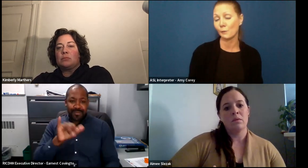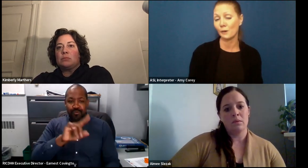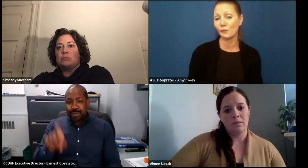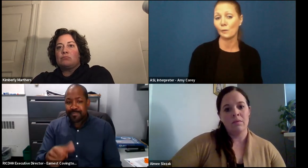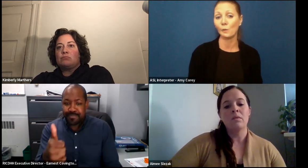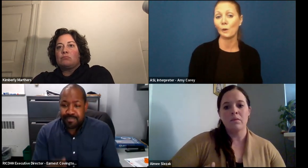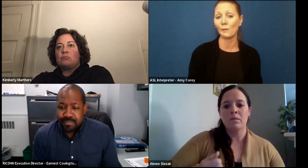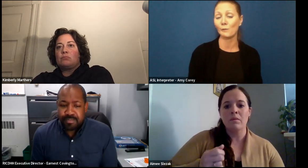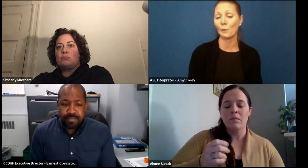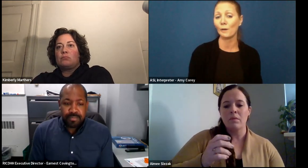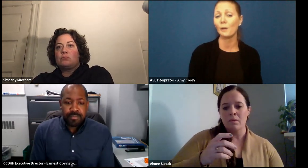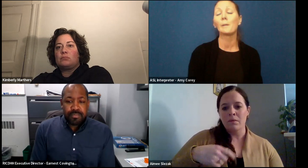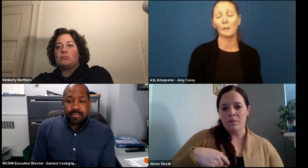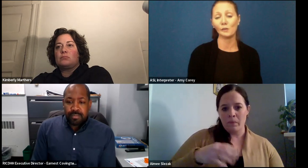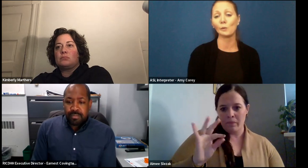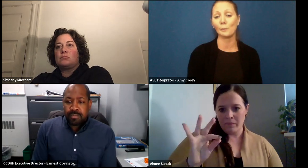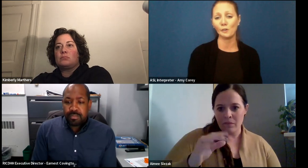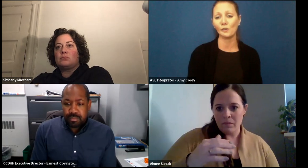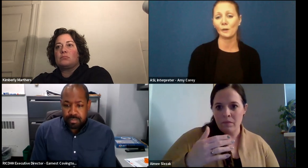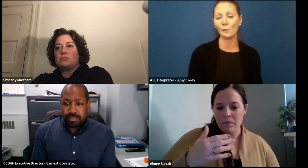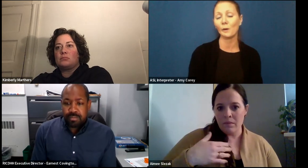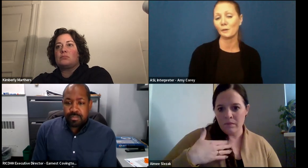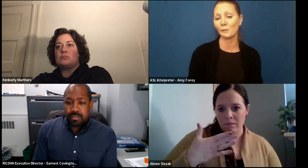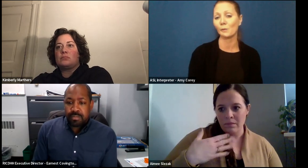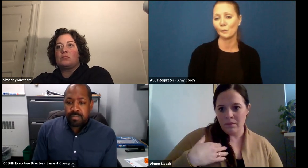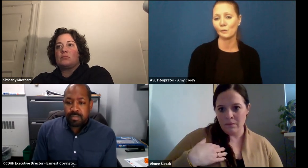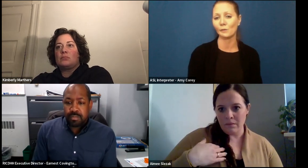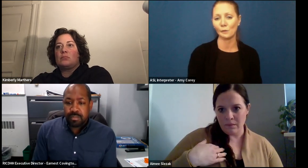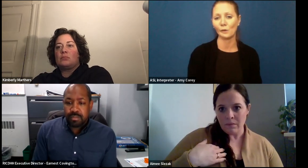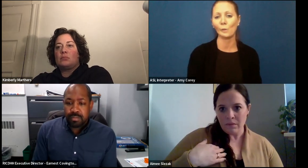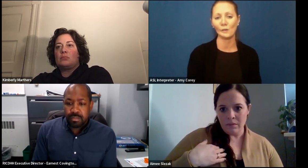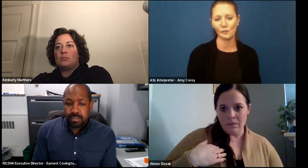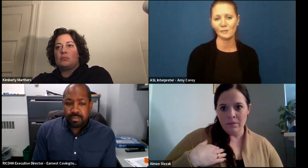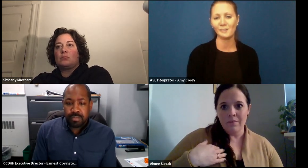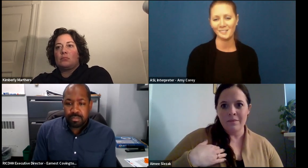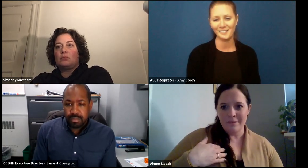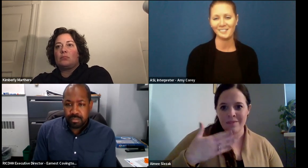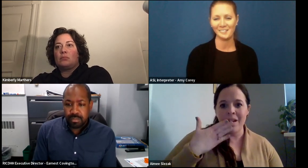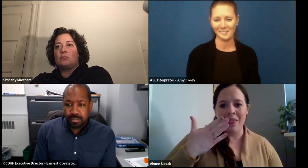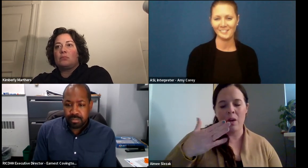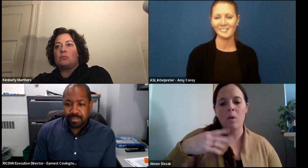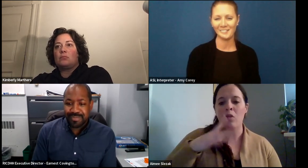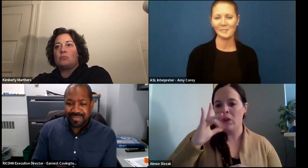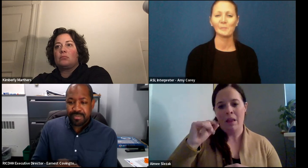additional information with you going forward. But I do appreciate you coming to me with those concerns and questions.